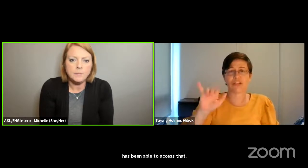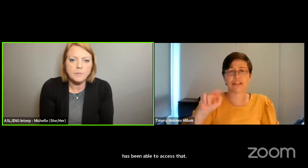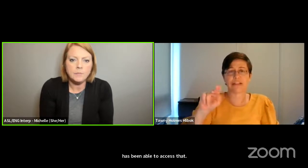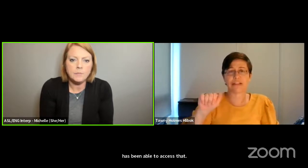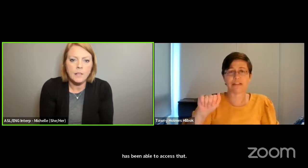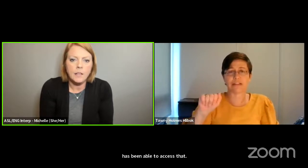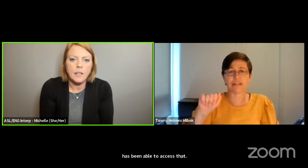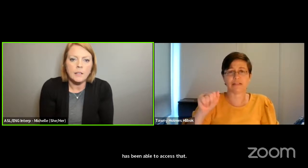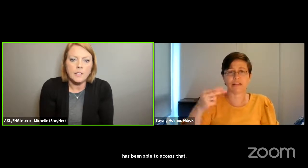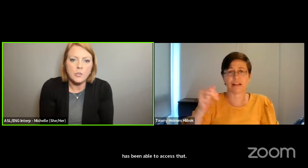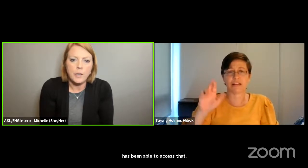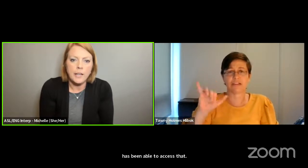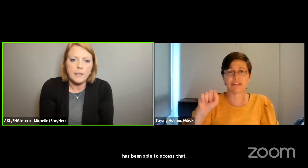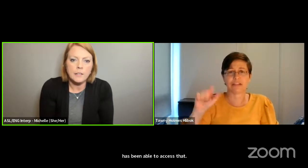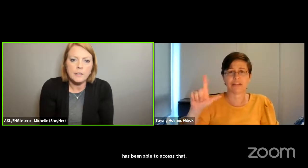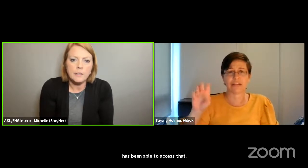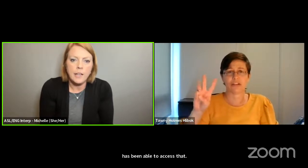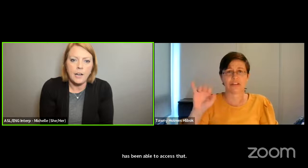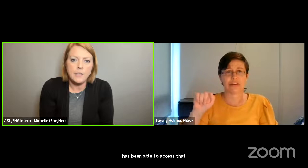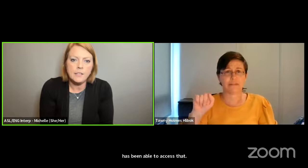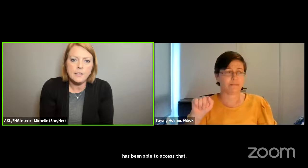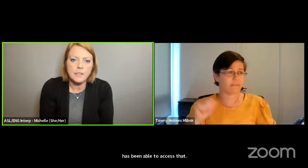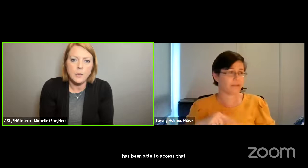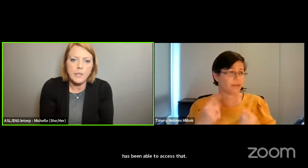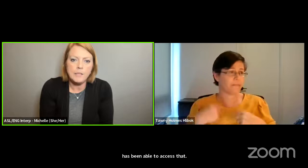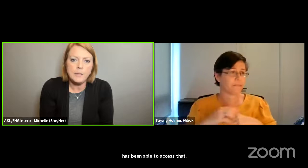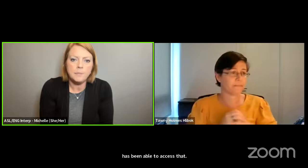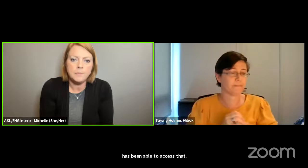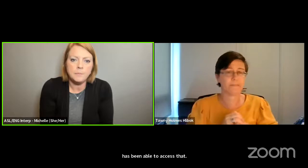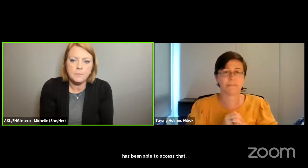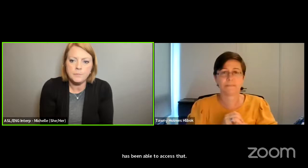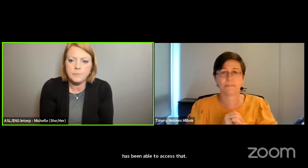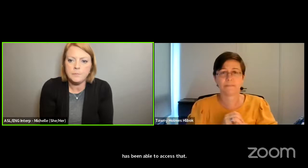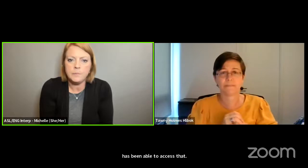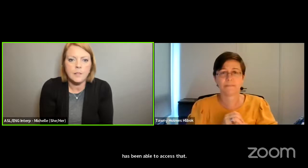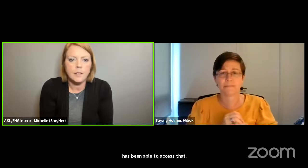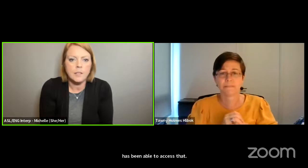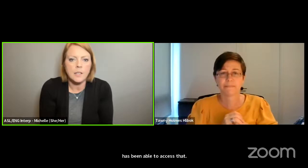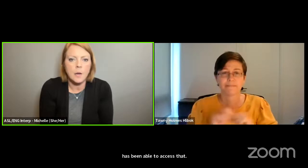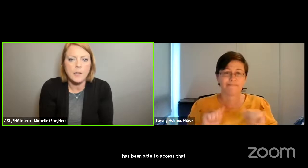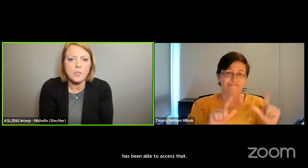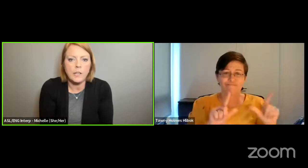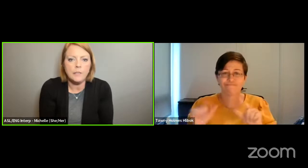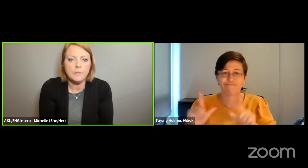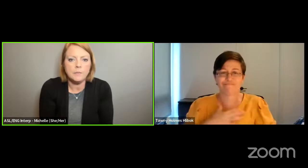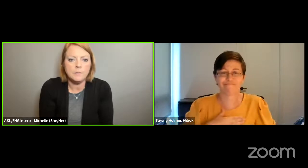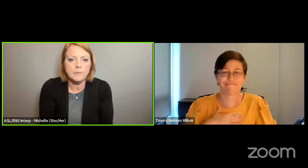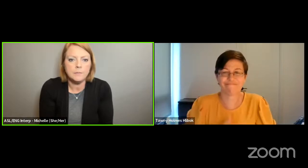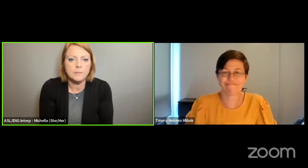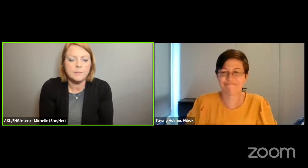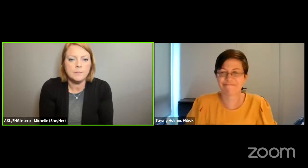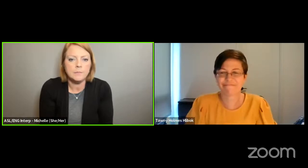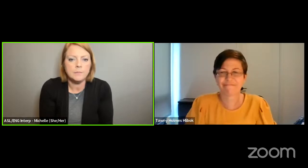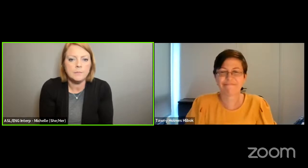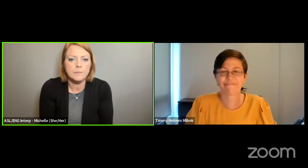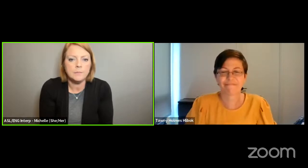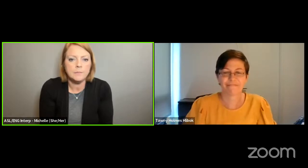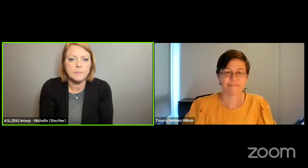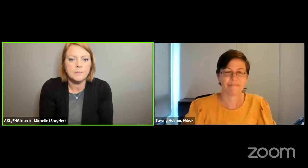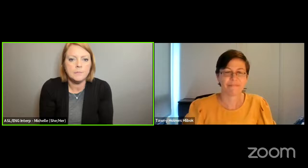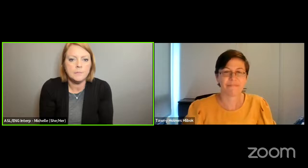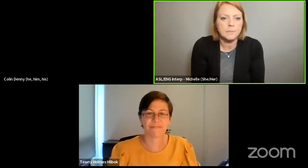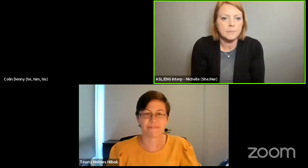Denny, Latrina Harris Lewis, to come on screen.